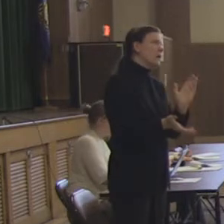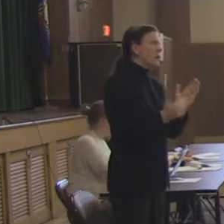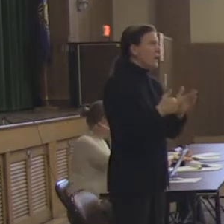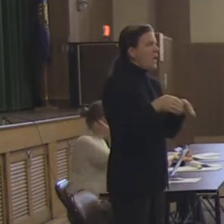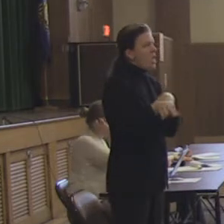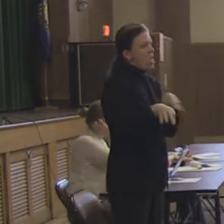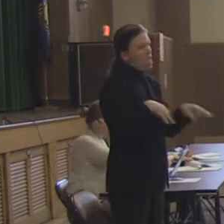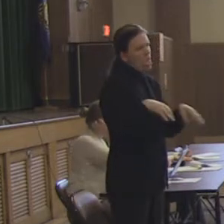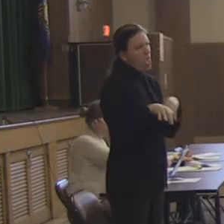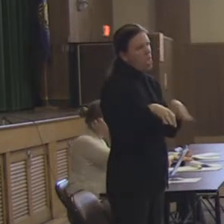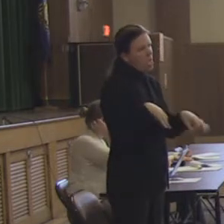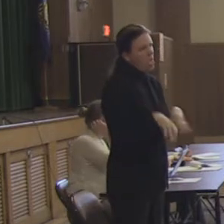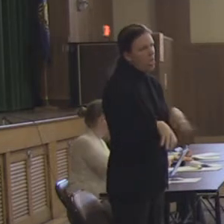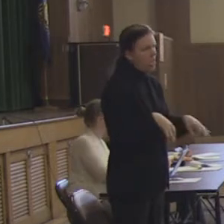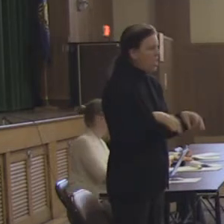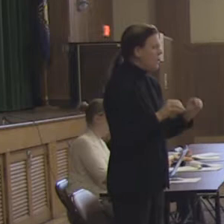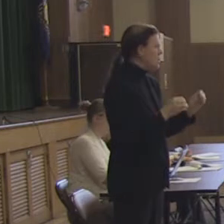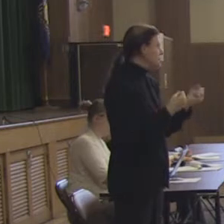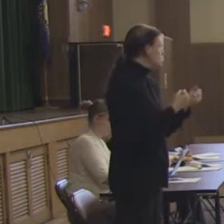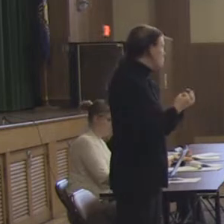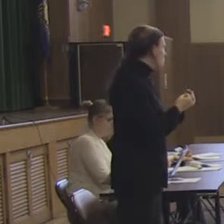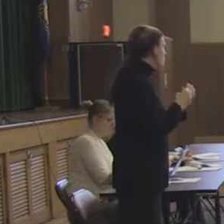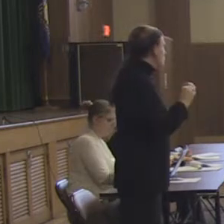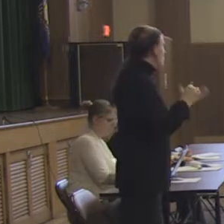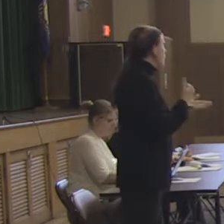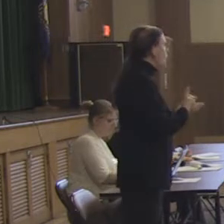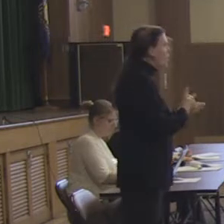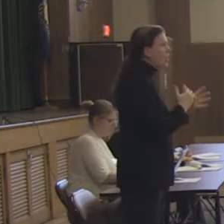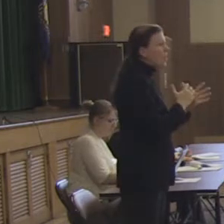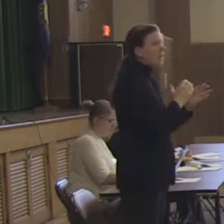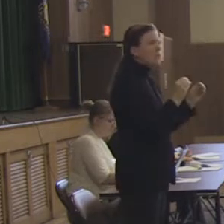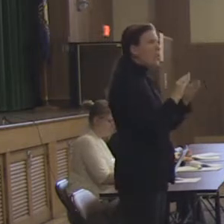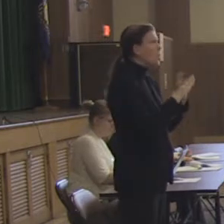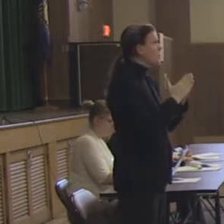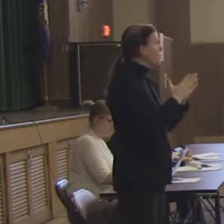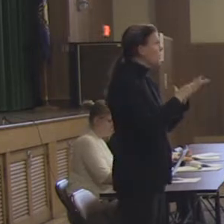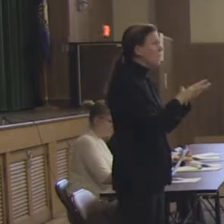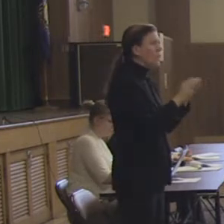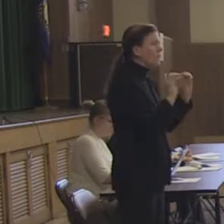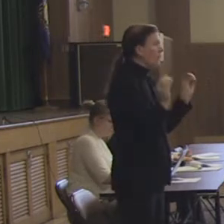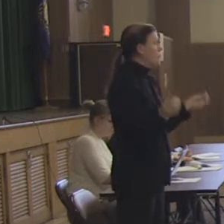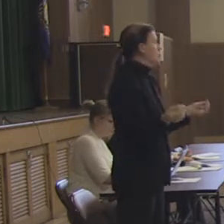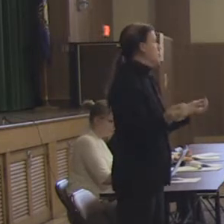was nobody giving him that support, those services, the community support program.